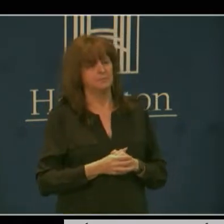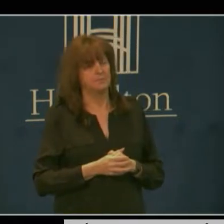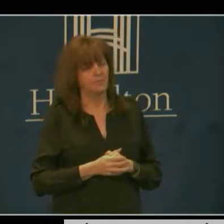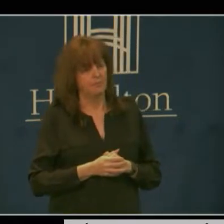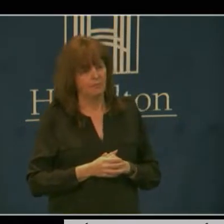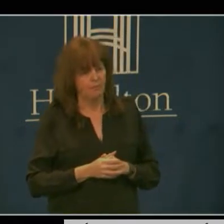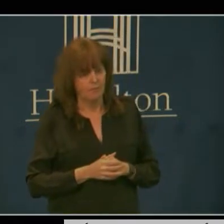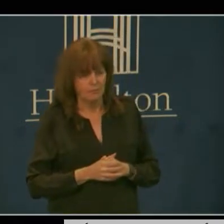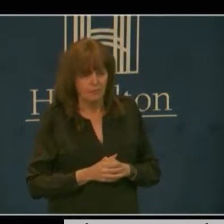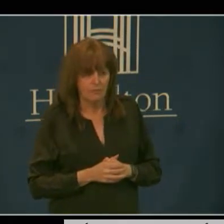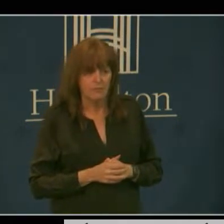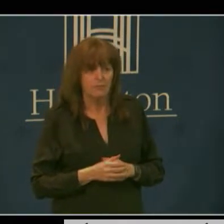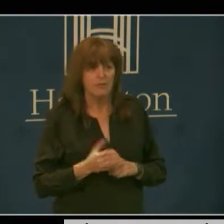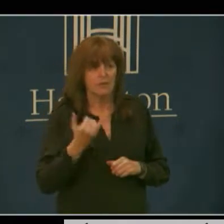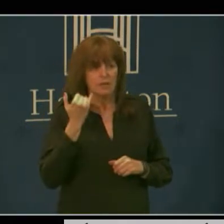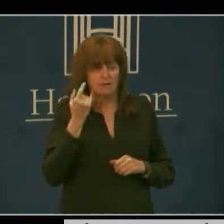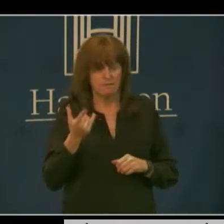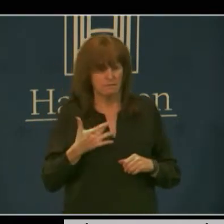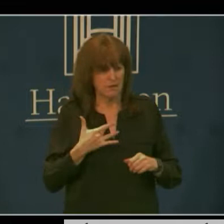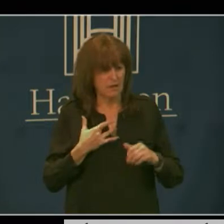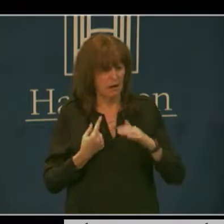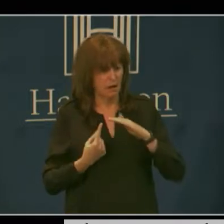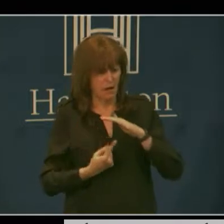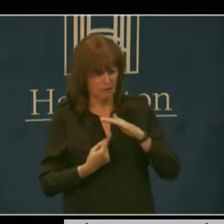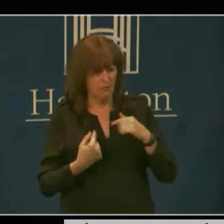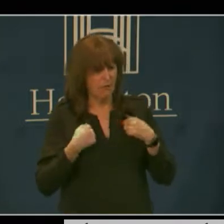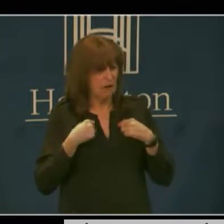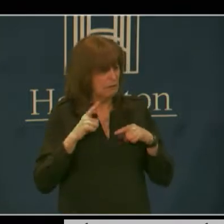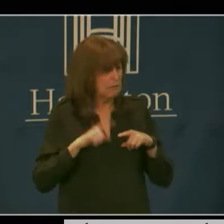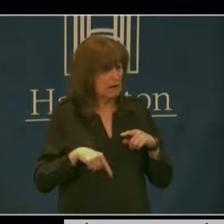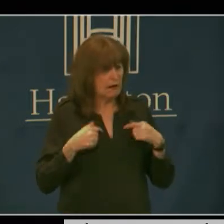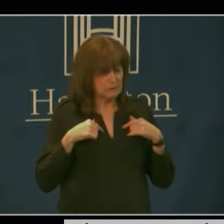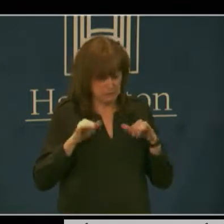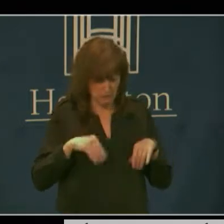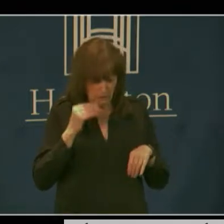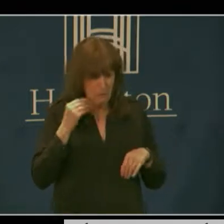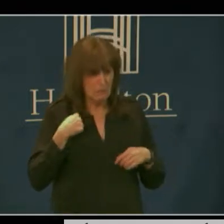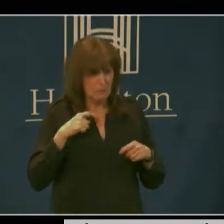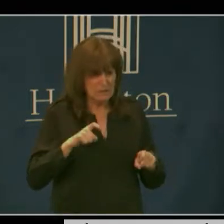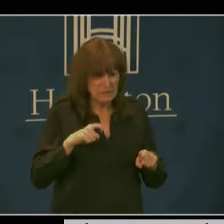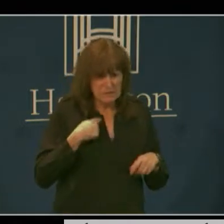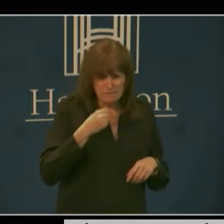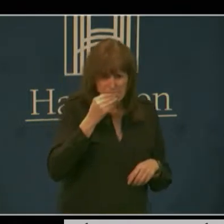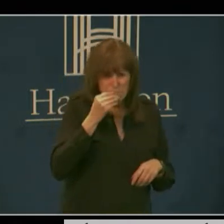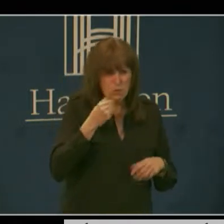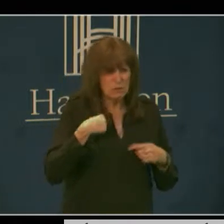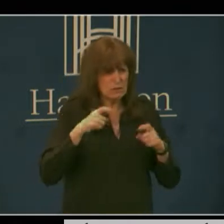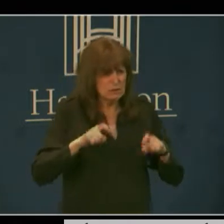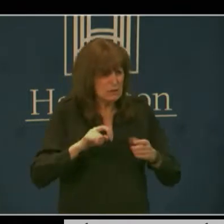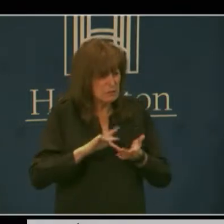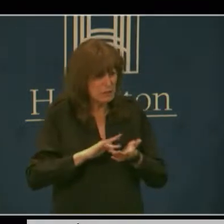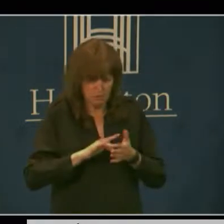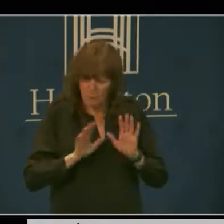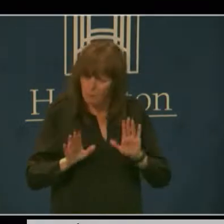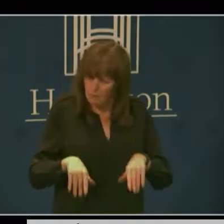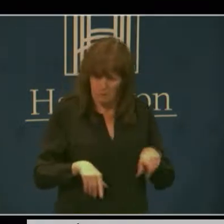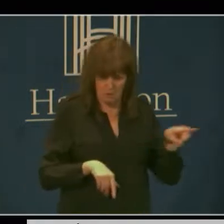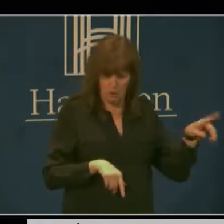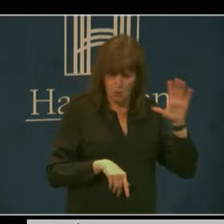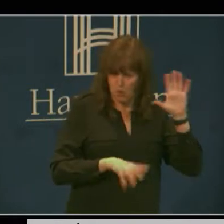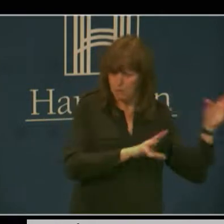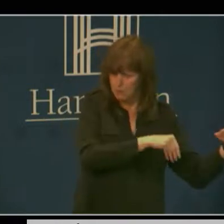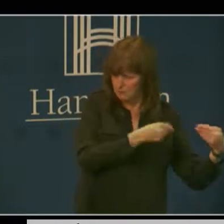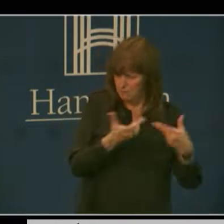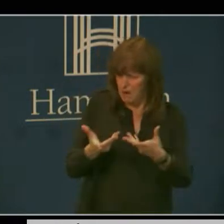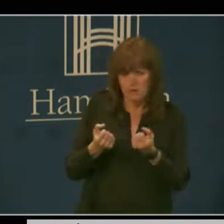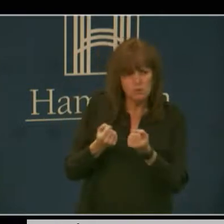to self-isolate, but feels they don't have the resources in their home, the city is here for them. One example of how we're wrapping around